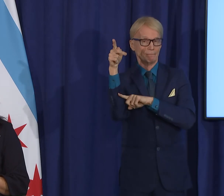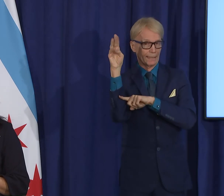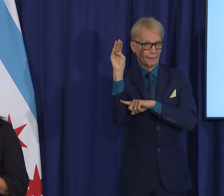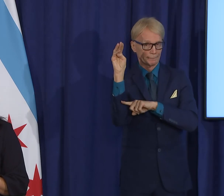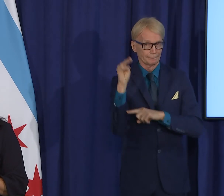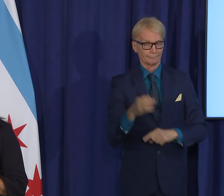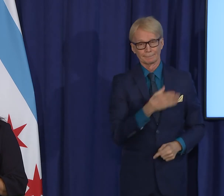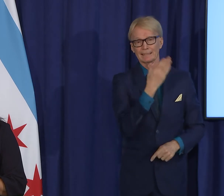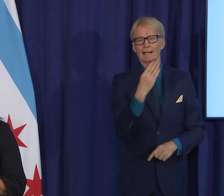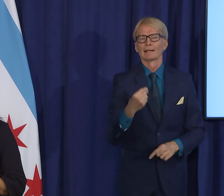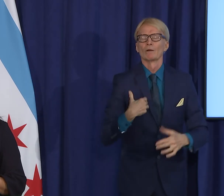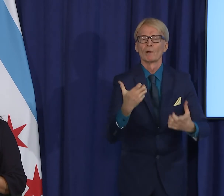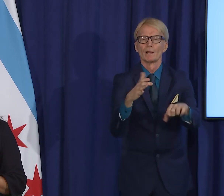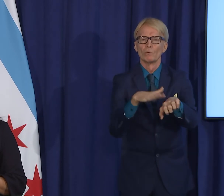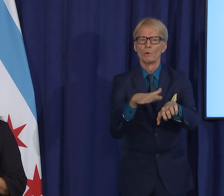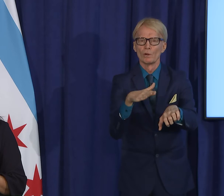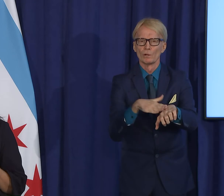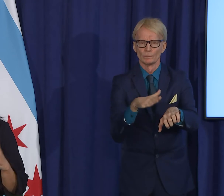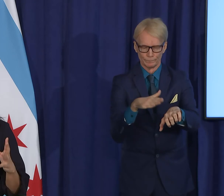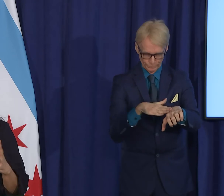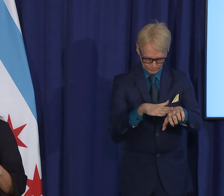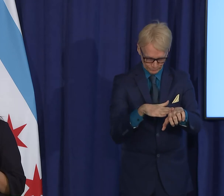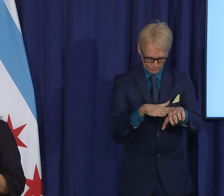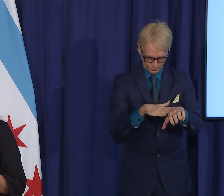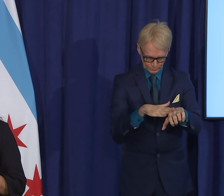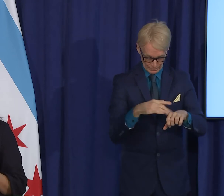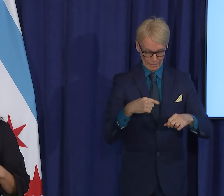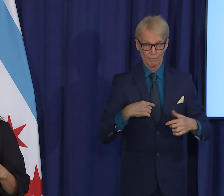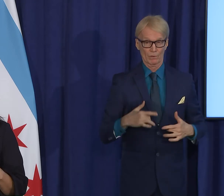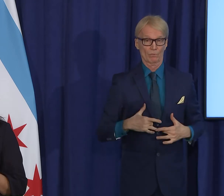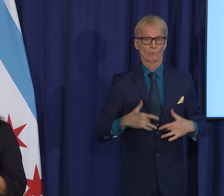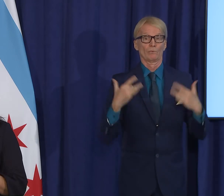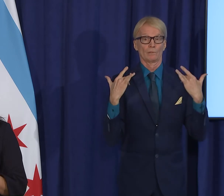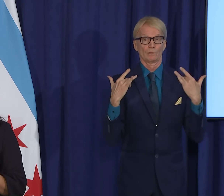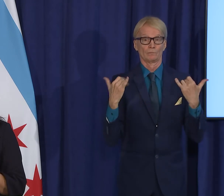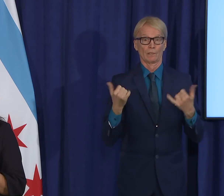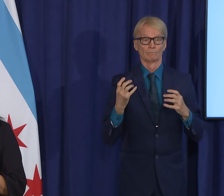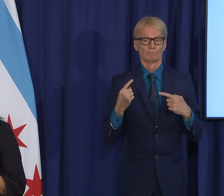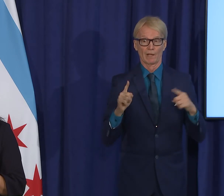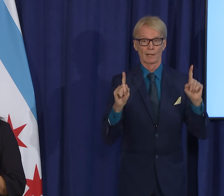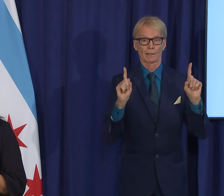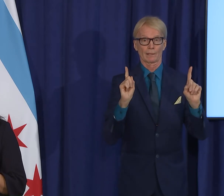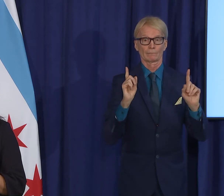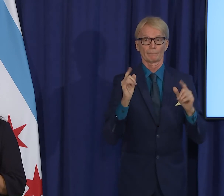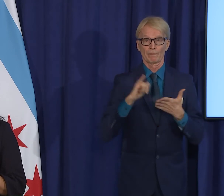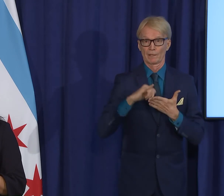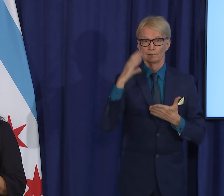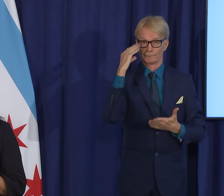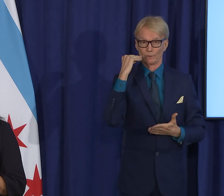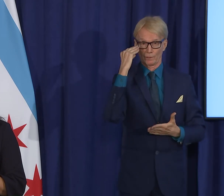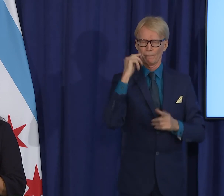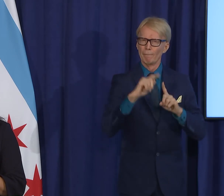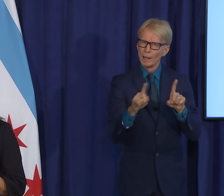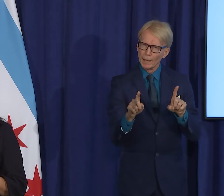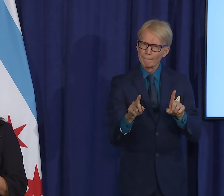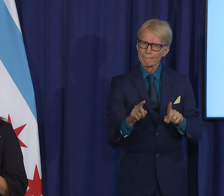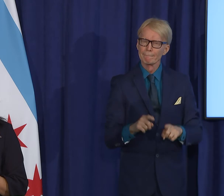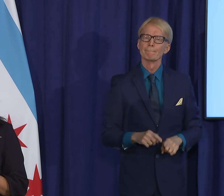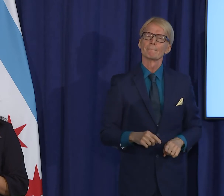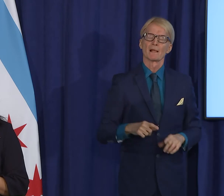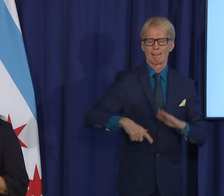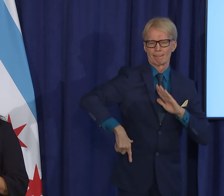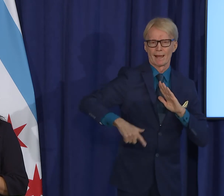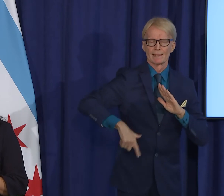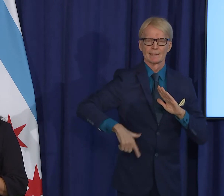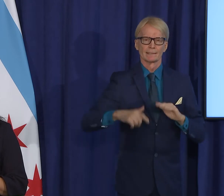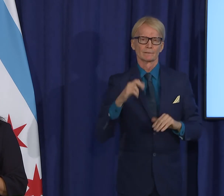And again, I just want to caution, and I'm extremely happy that we are moving in this direction, but for any late night establishments or